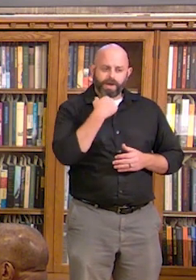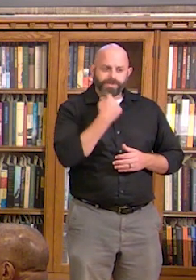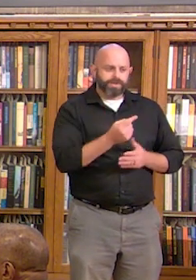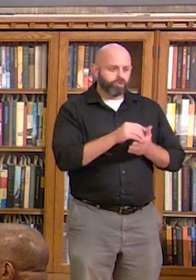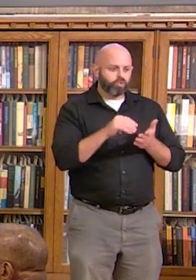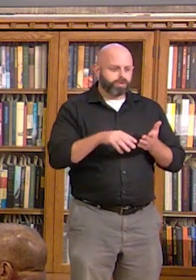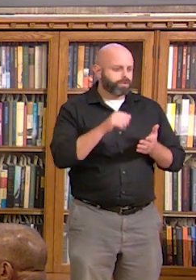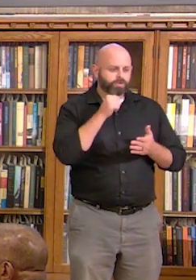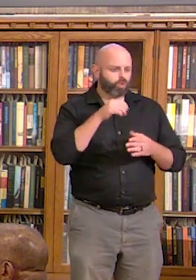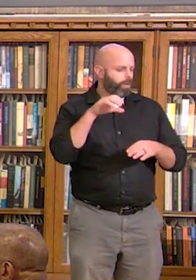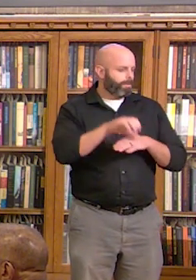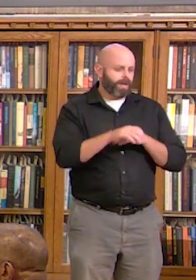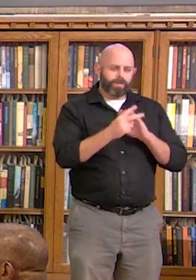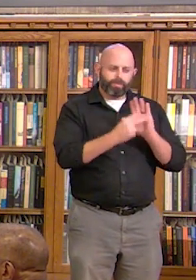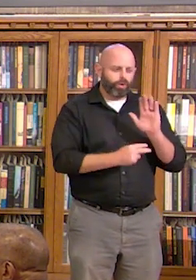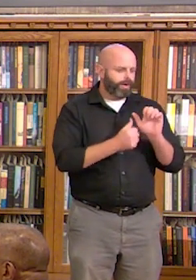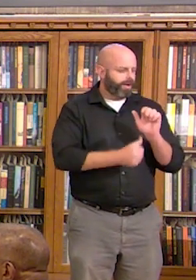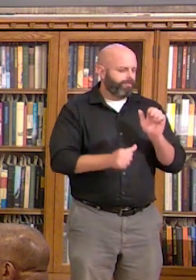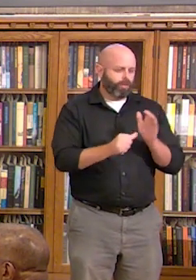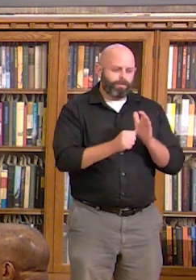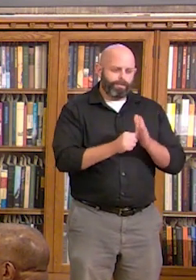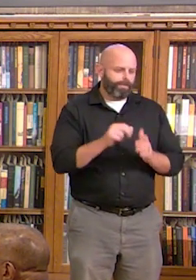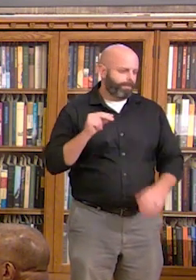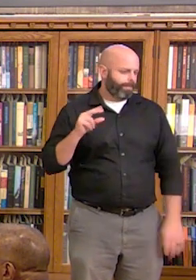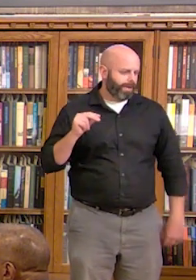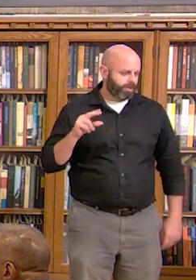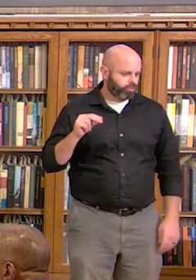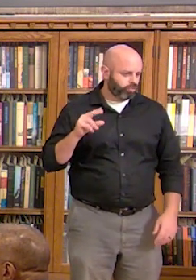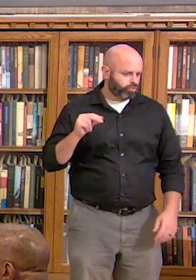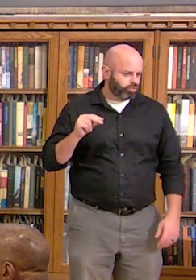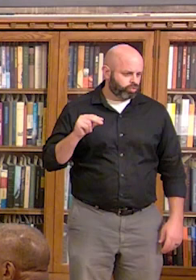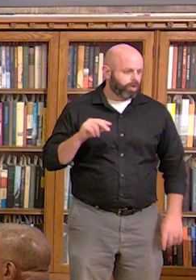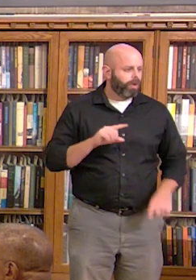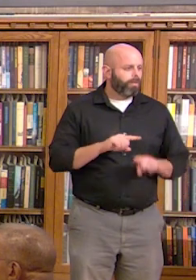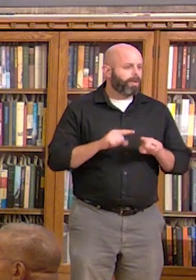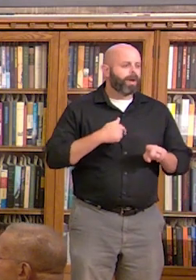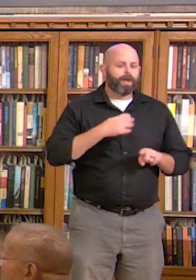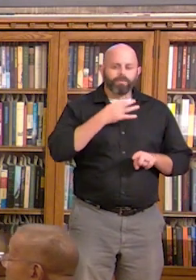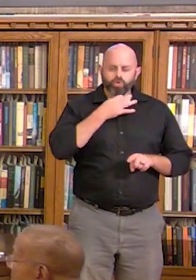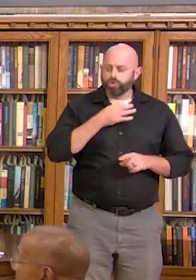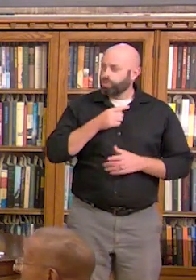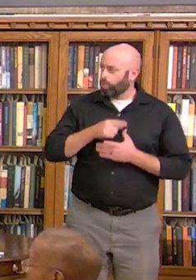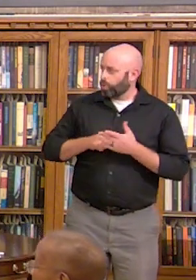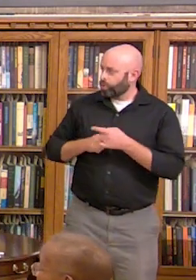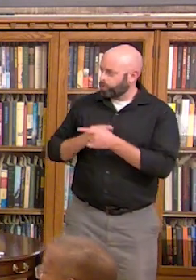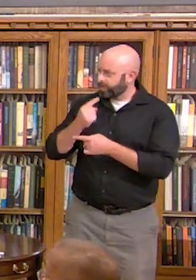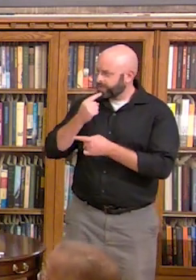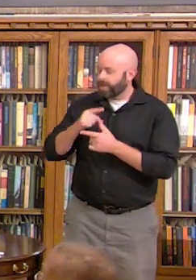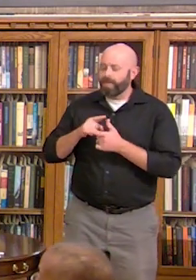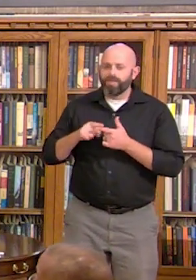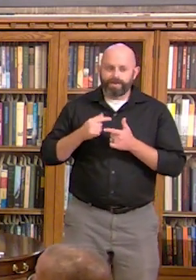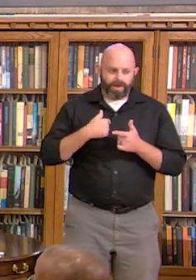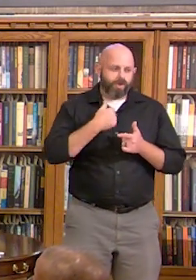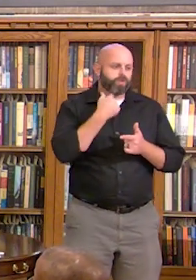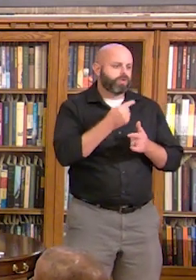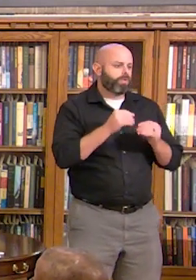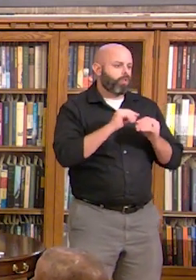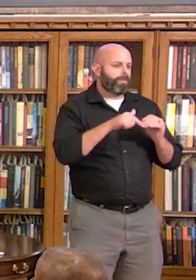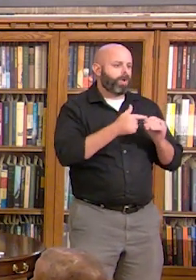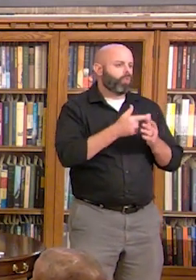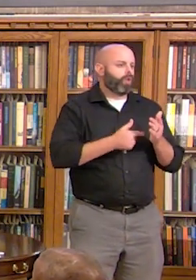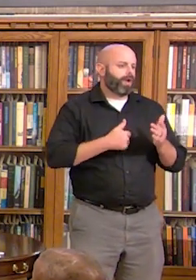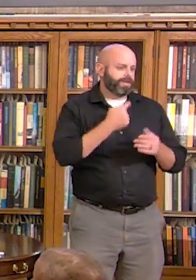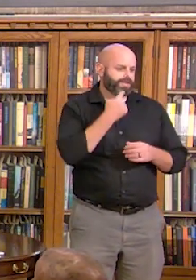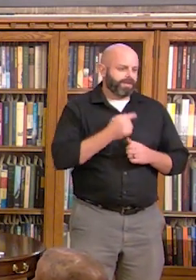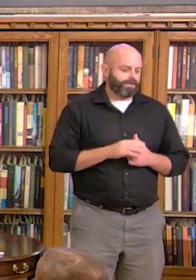don't make them read every single page um but I'm I'm curious what you say and then I'll tell you more about what I